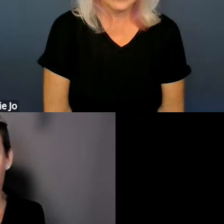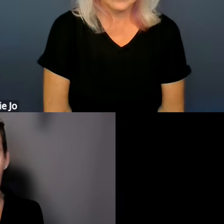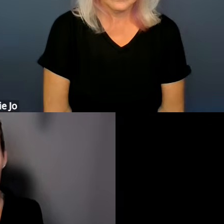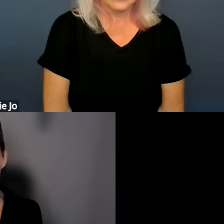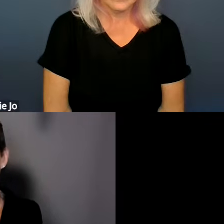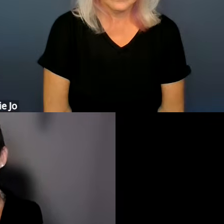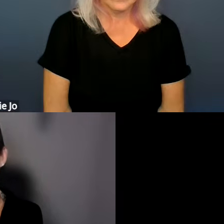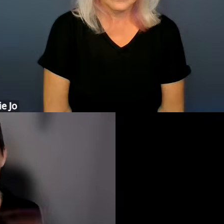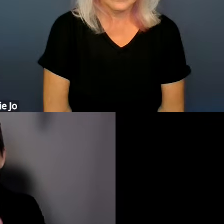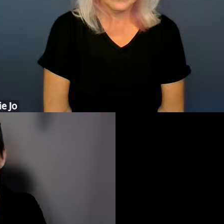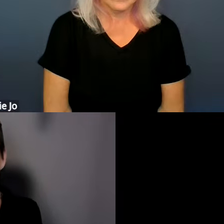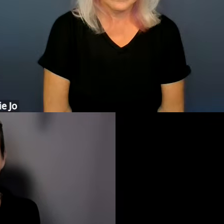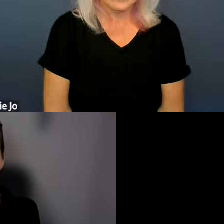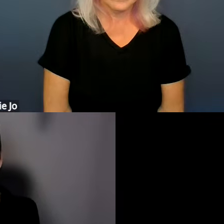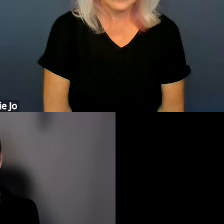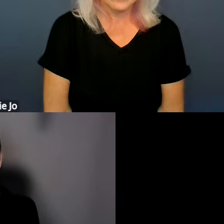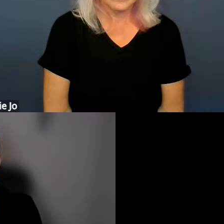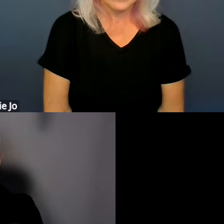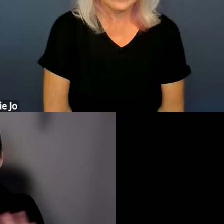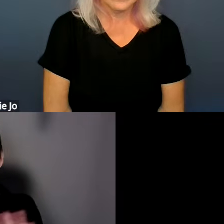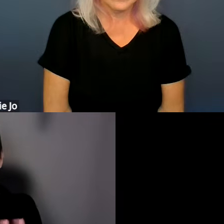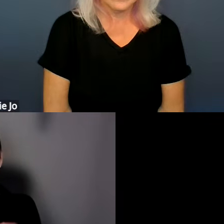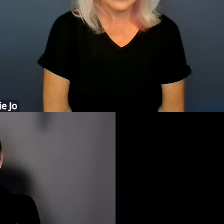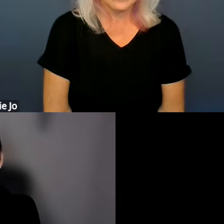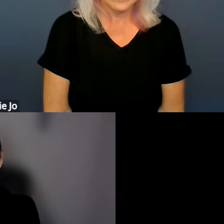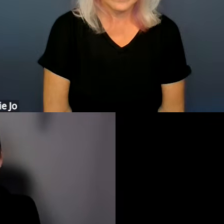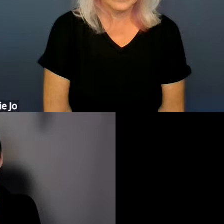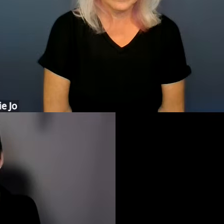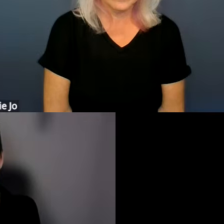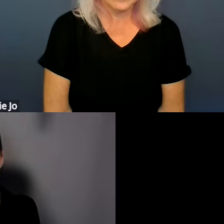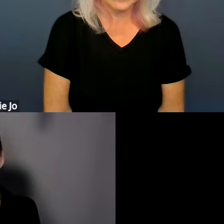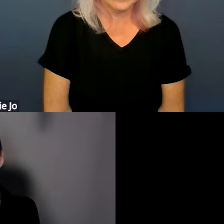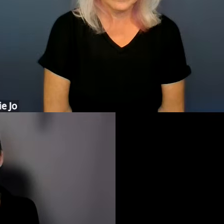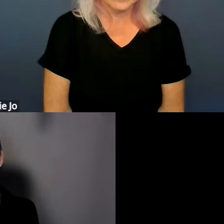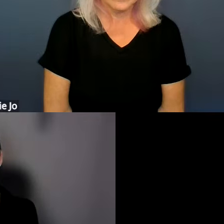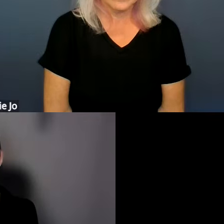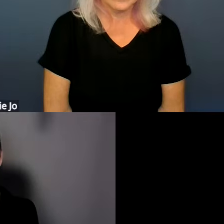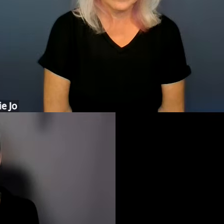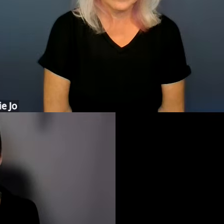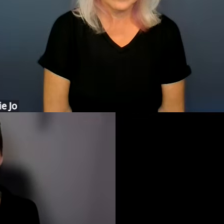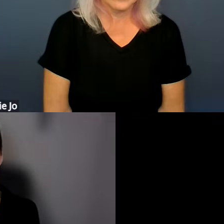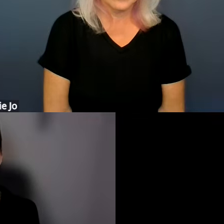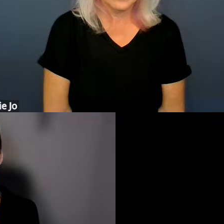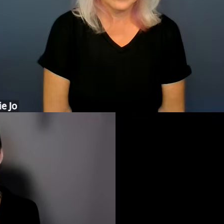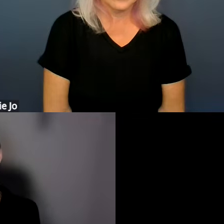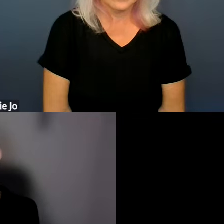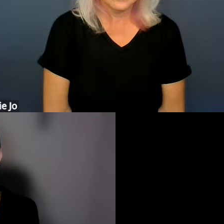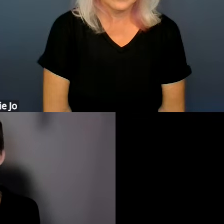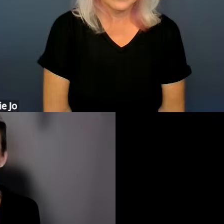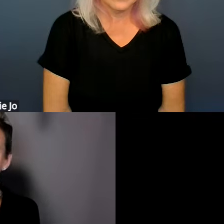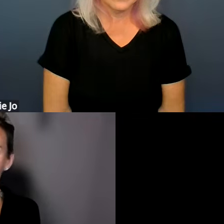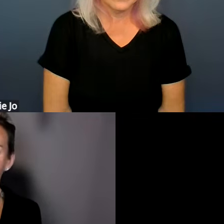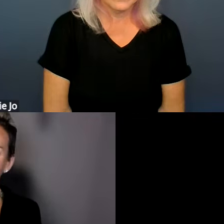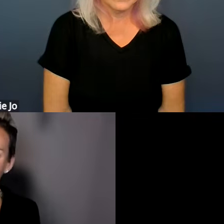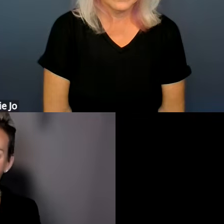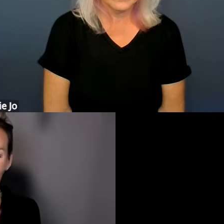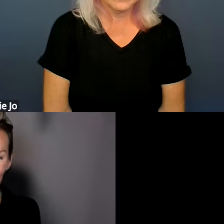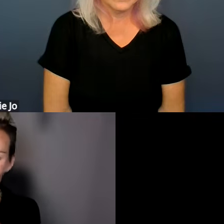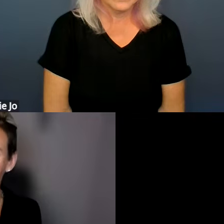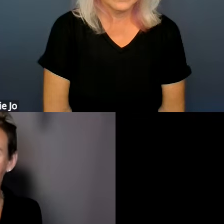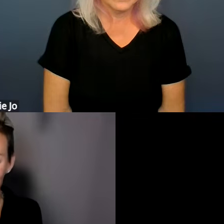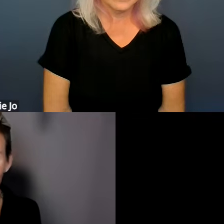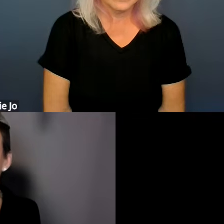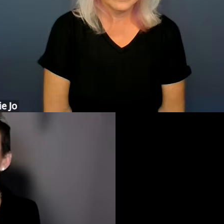do. And that's why and we think that that is bias. It identifies